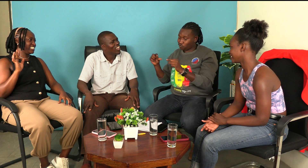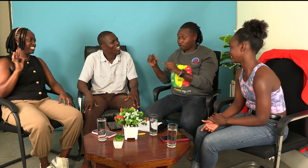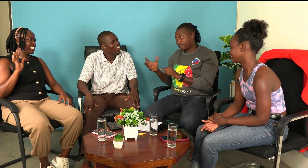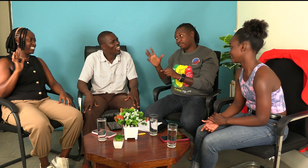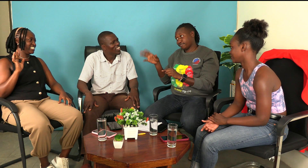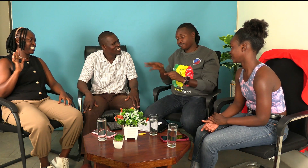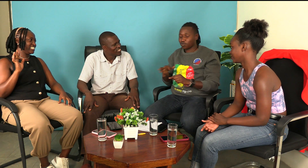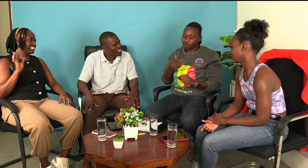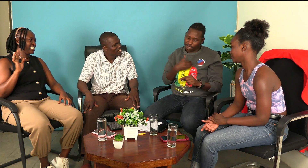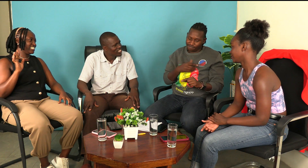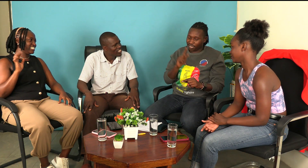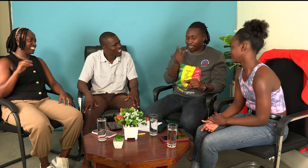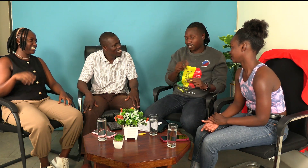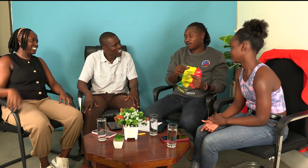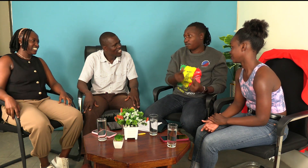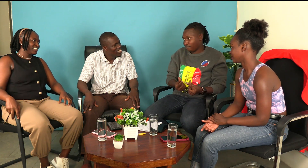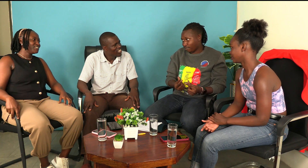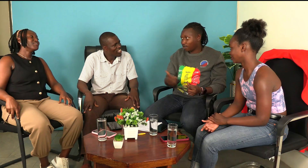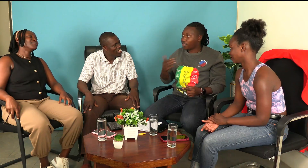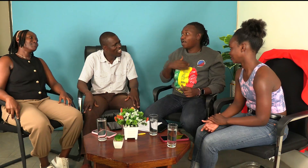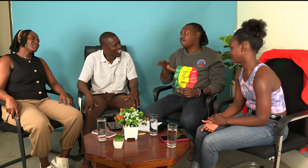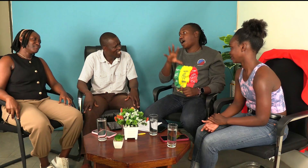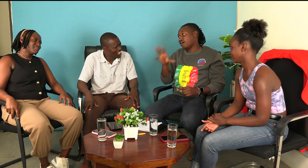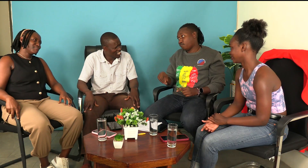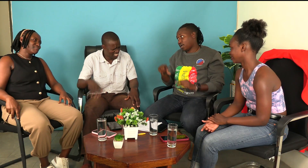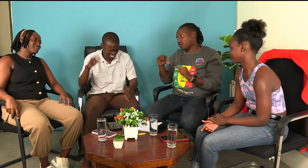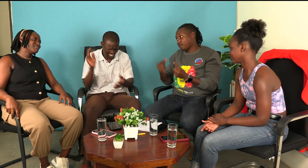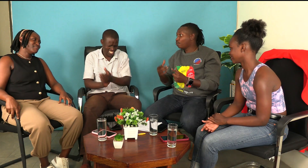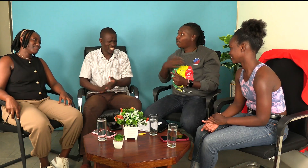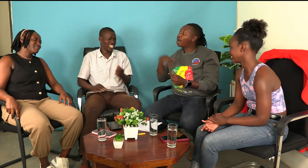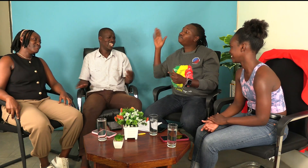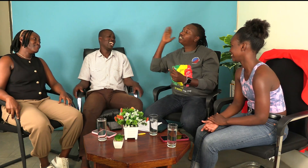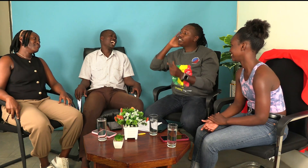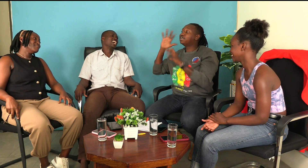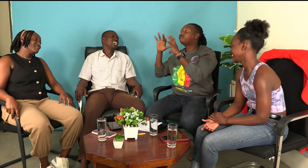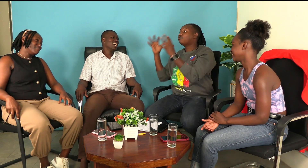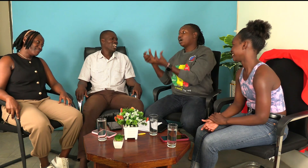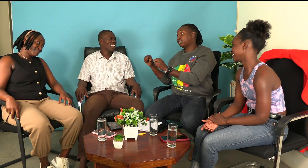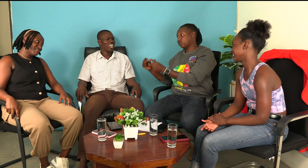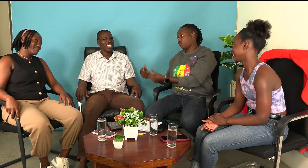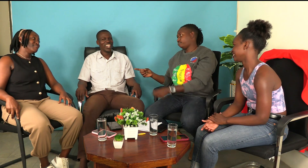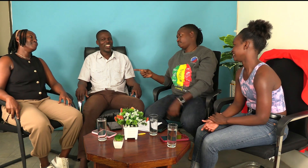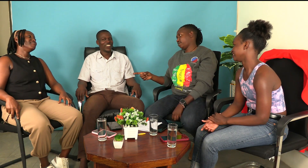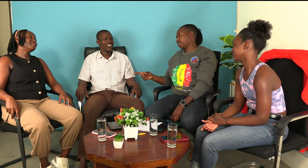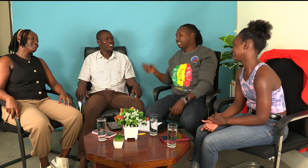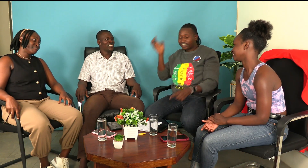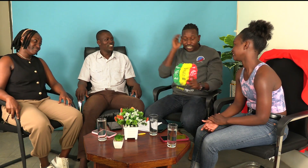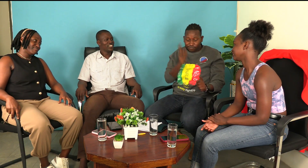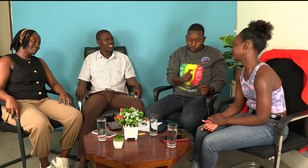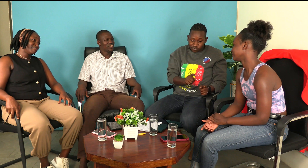deaf, we have in the deaf we have groups. We have the Kenyan group, right? We have the African group. We have the deaf world group.